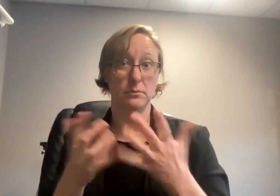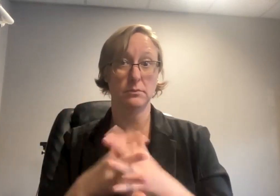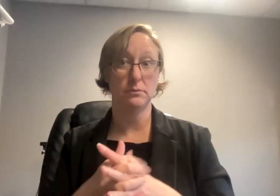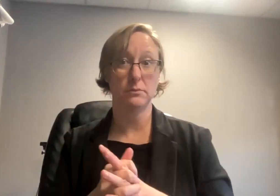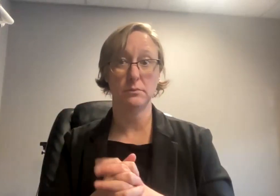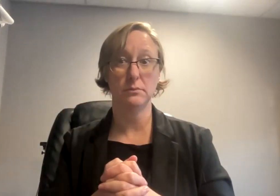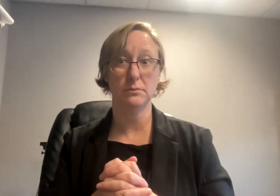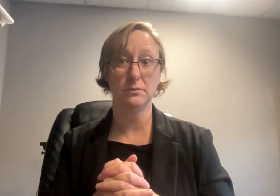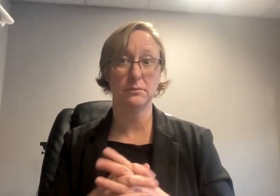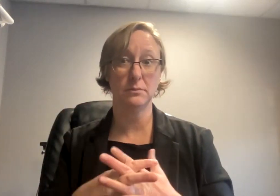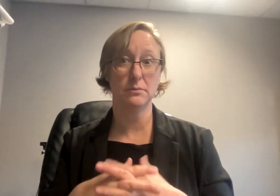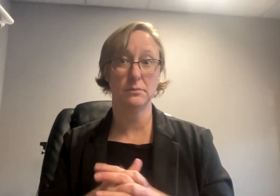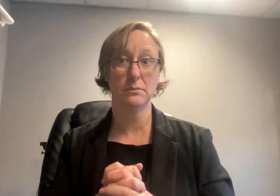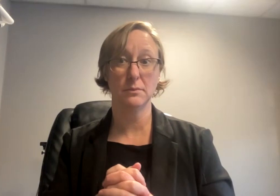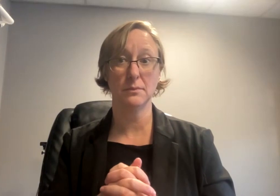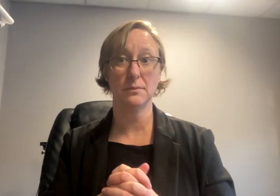What are your thoughts?